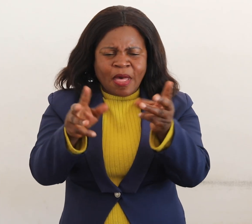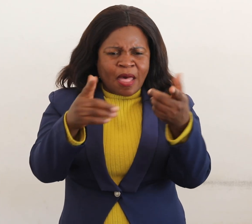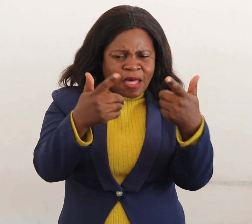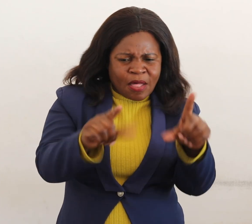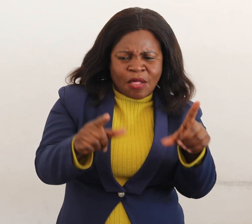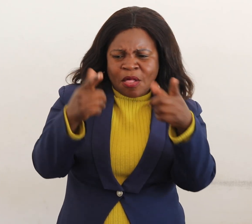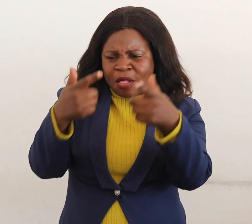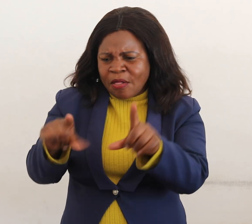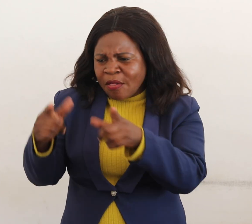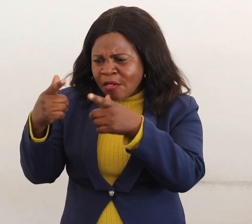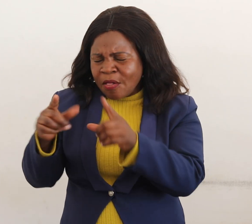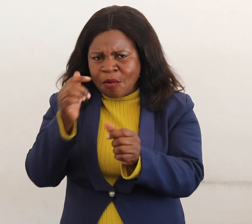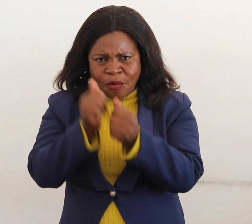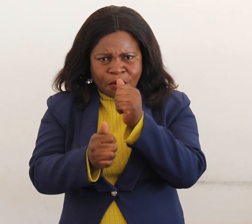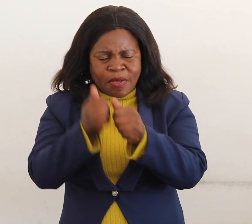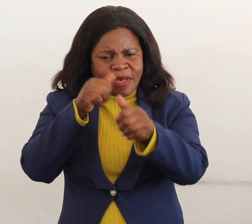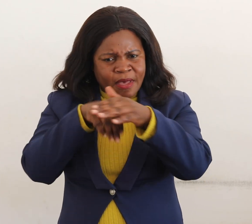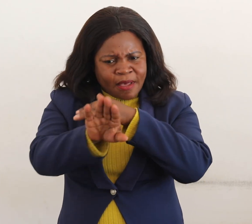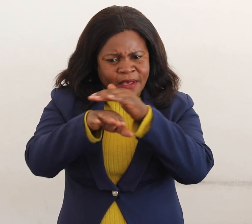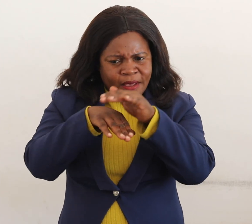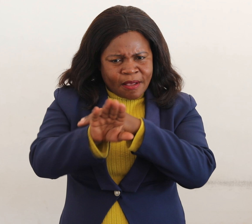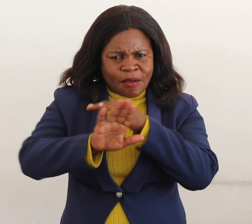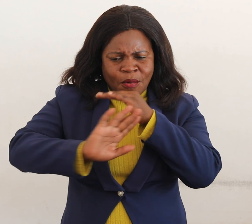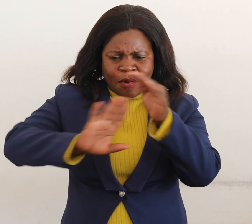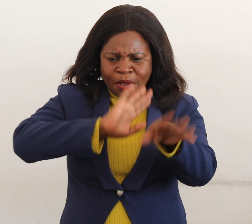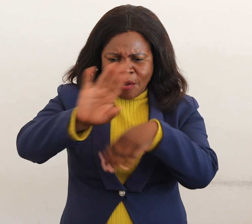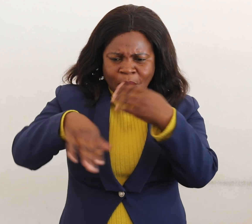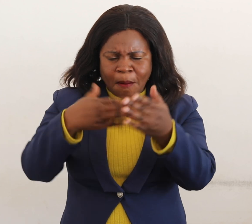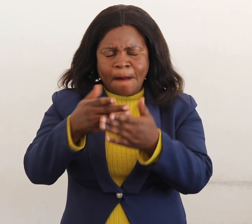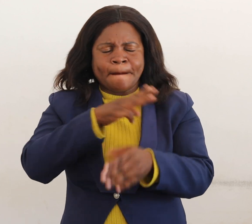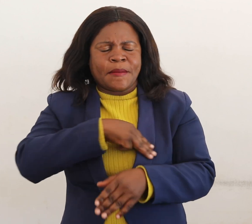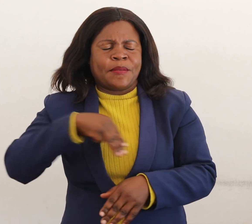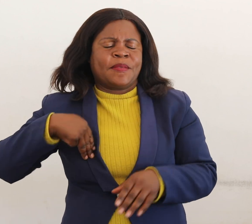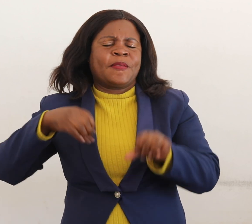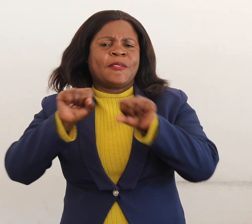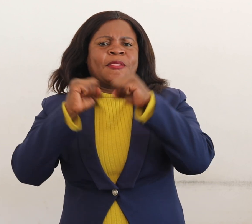are accessible to all members of society.